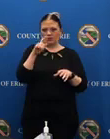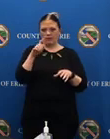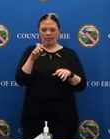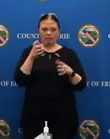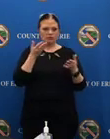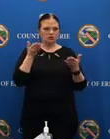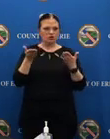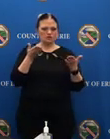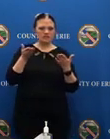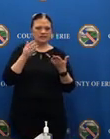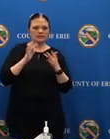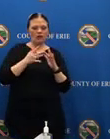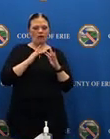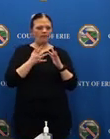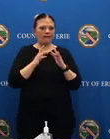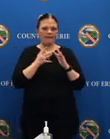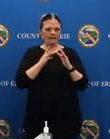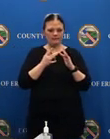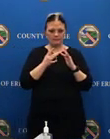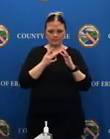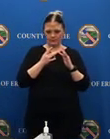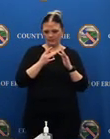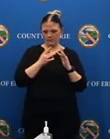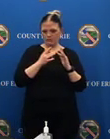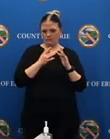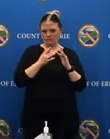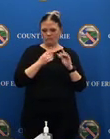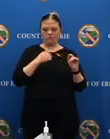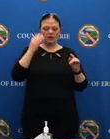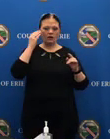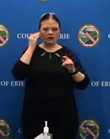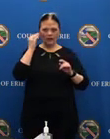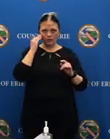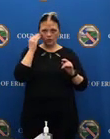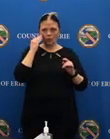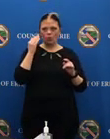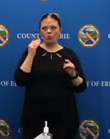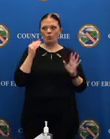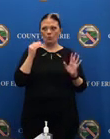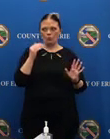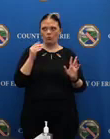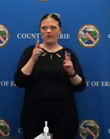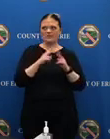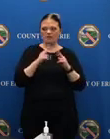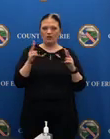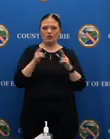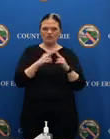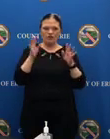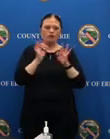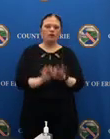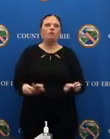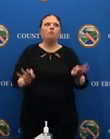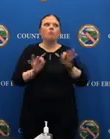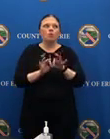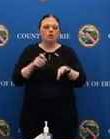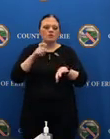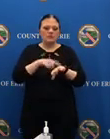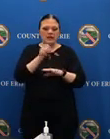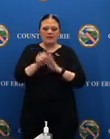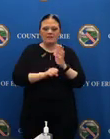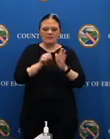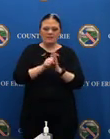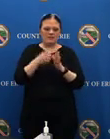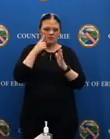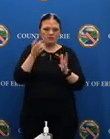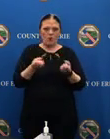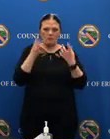services online, and I know it's a very, very important time of season on a number